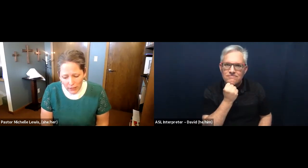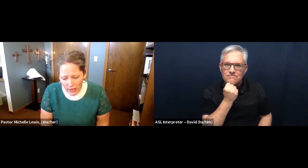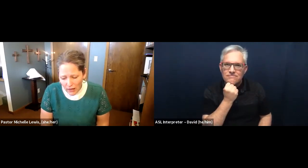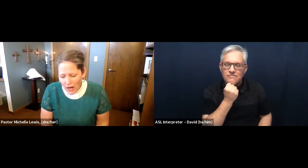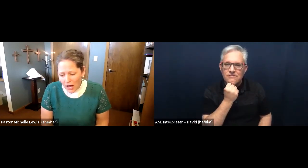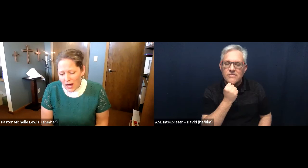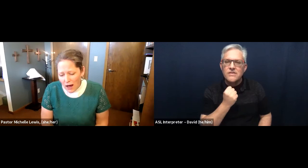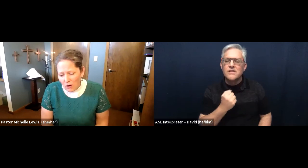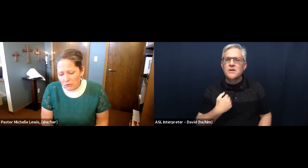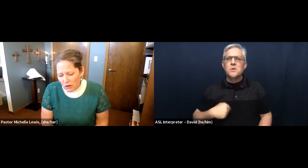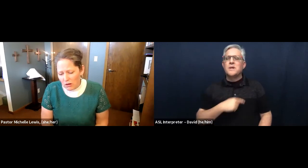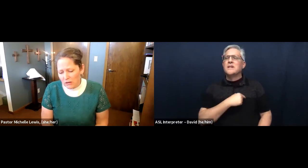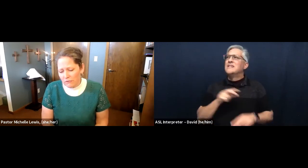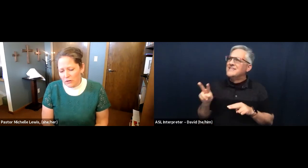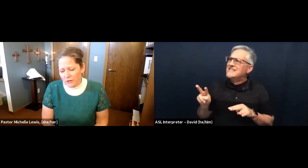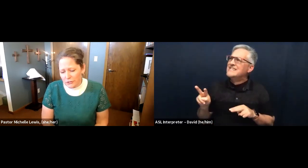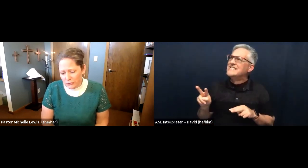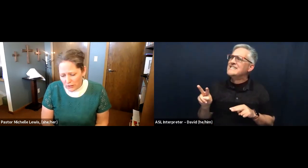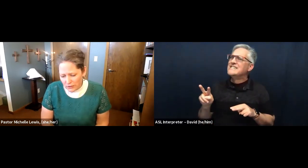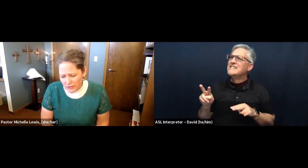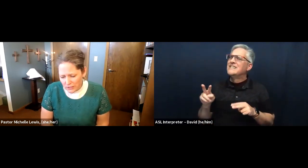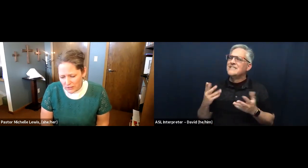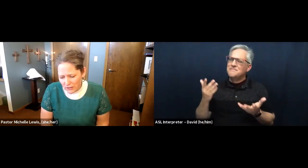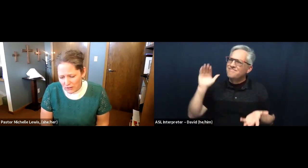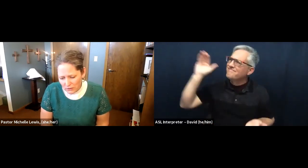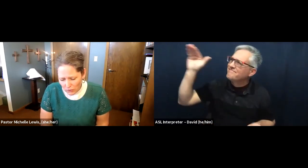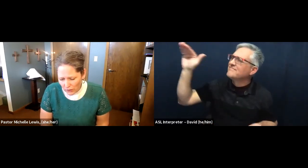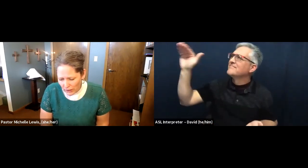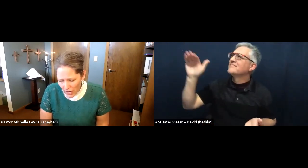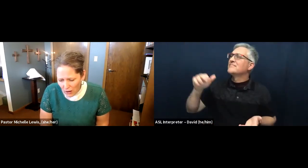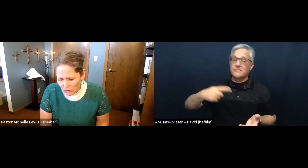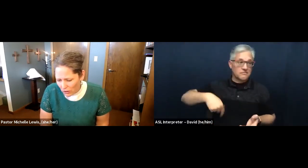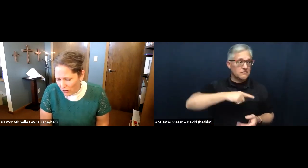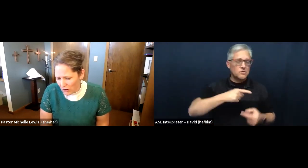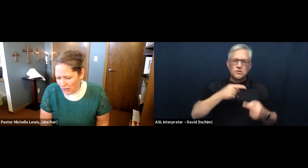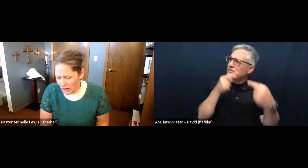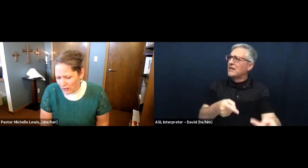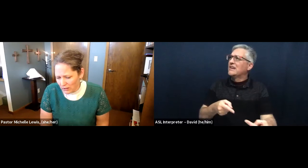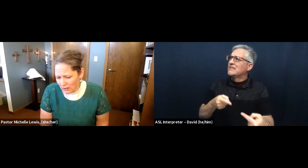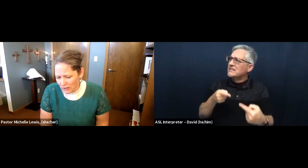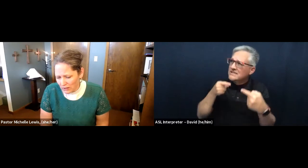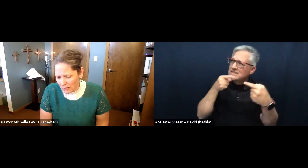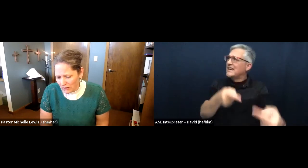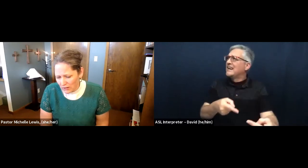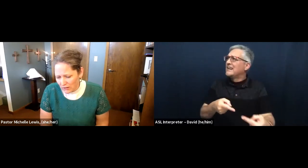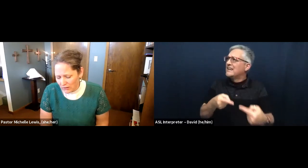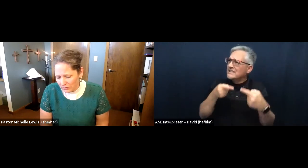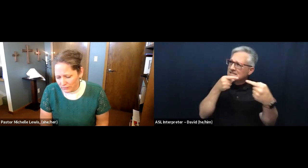And we pray, how long for our struggles, Lord? How long?